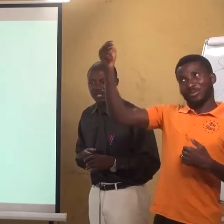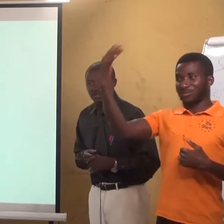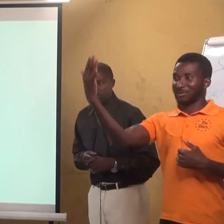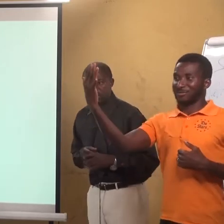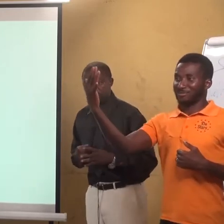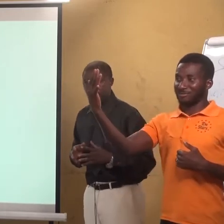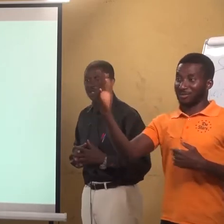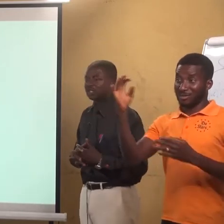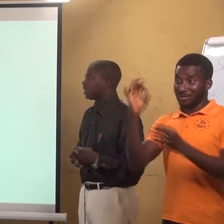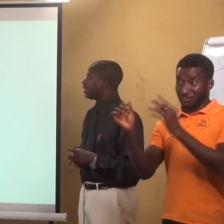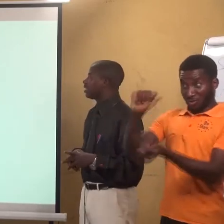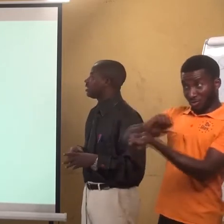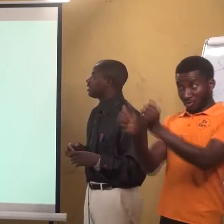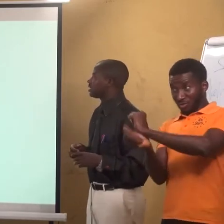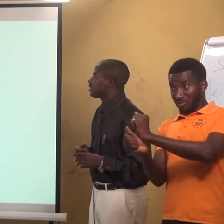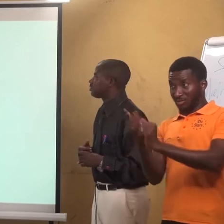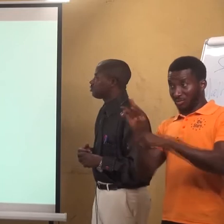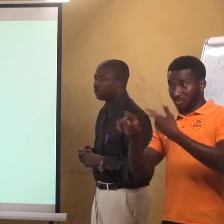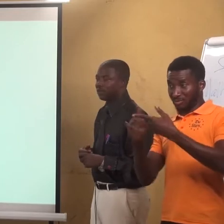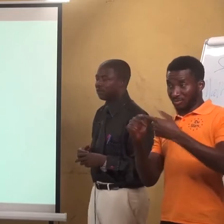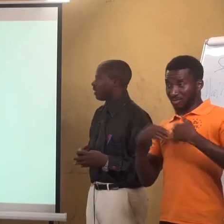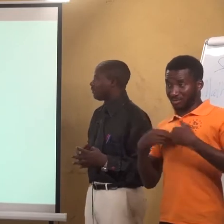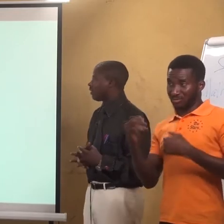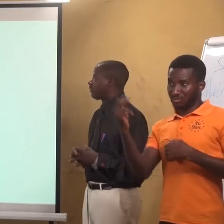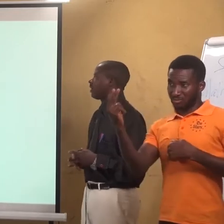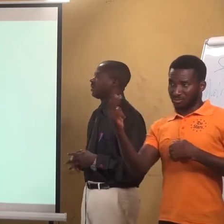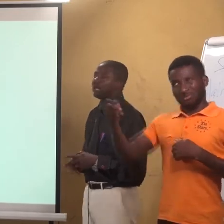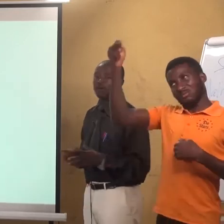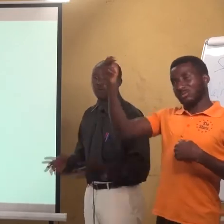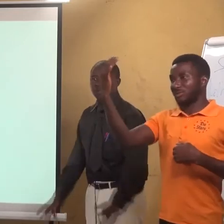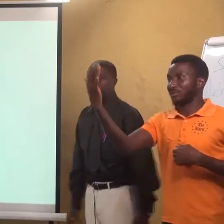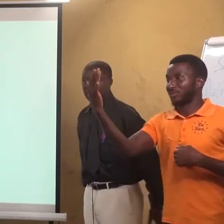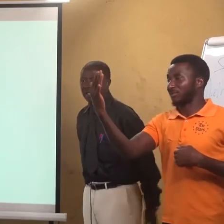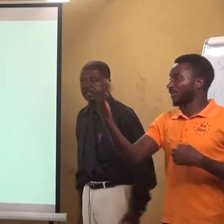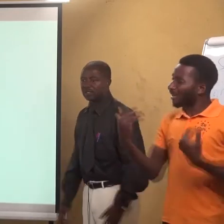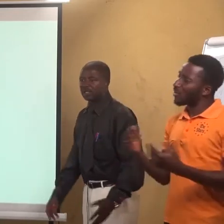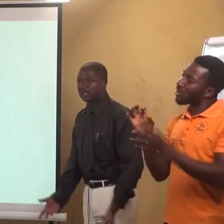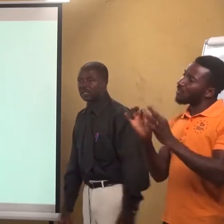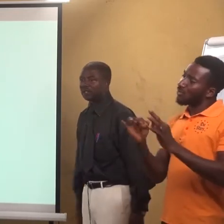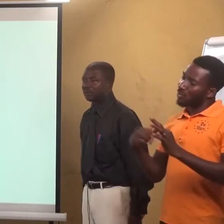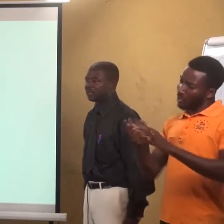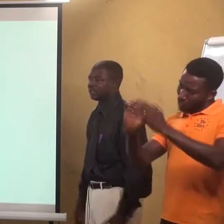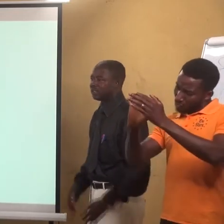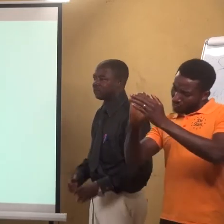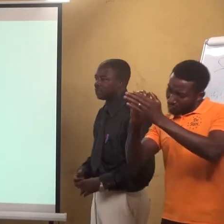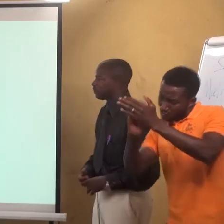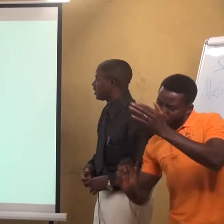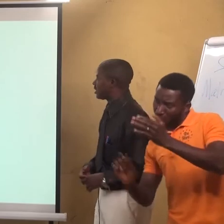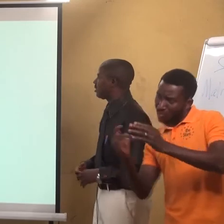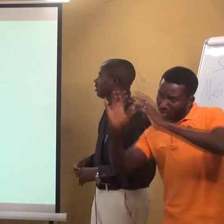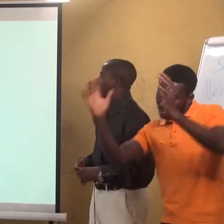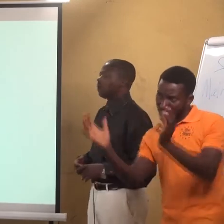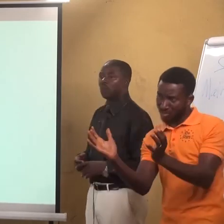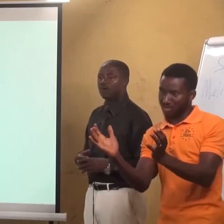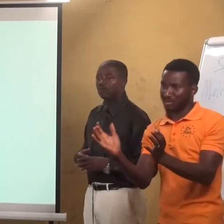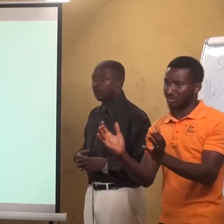transform 32 exponentially, it is 2 raised to the power 5. Now, removing the bracket, naturally bracket is